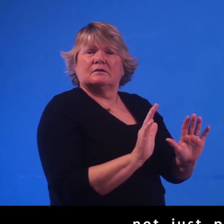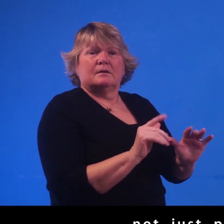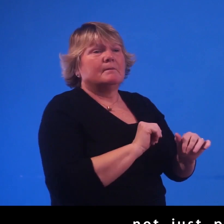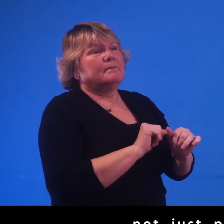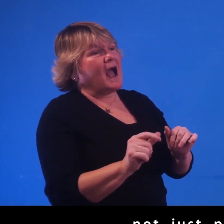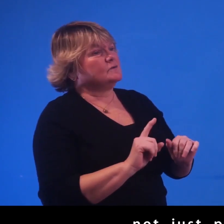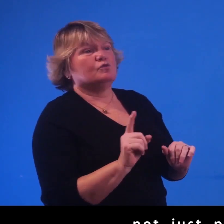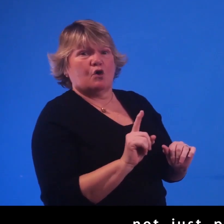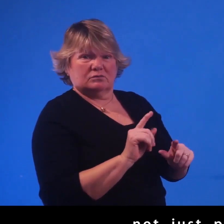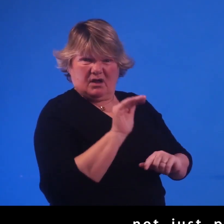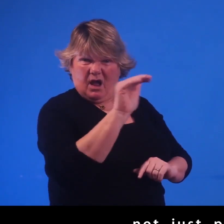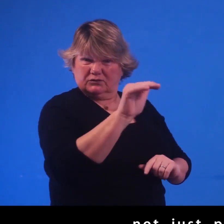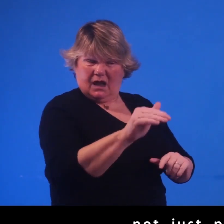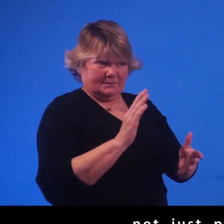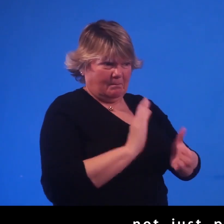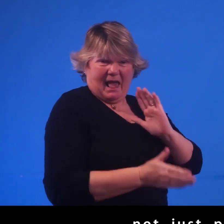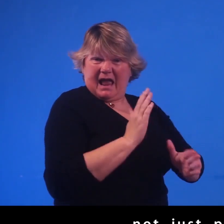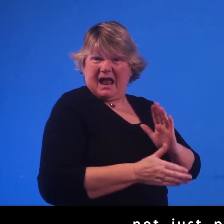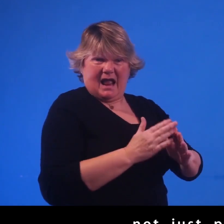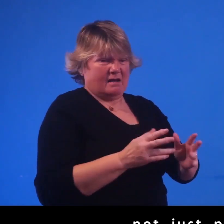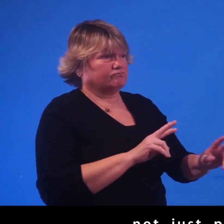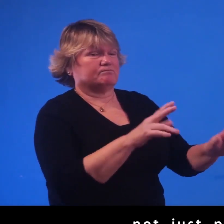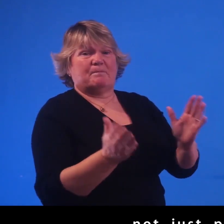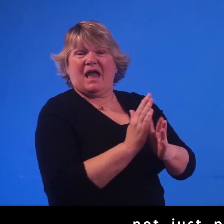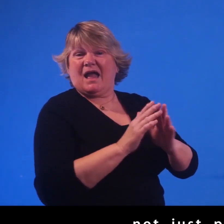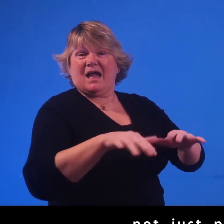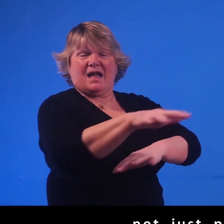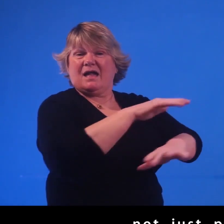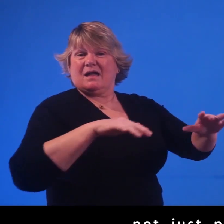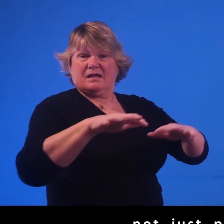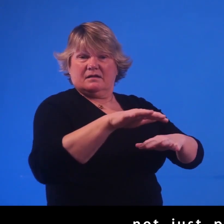animals, and the best way to do this was to play outdoors.